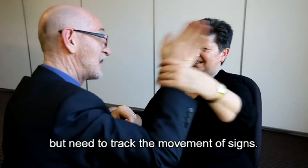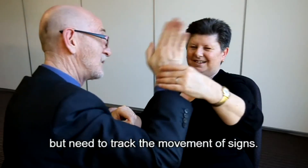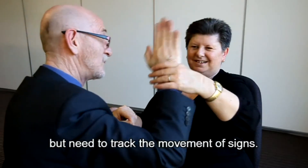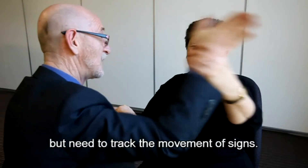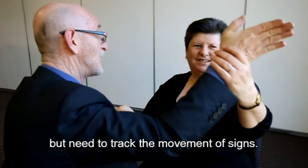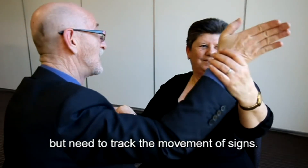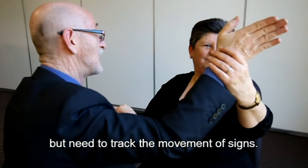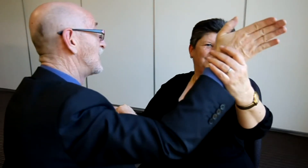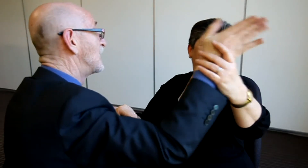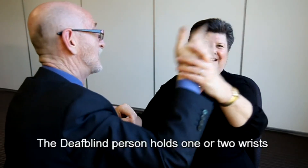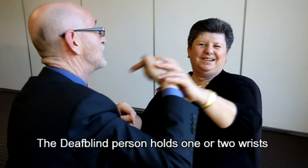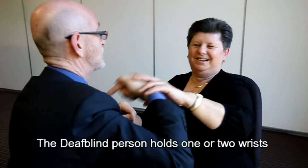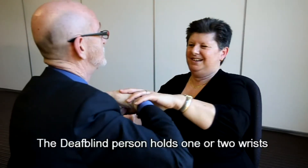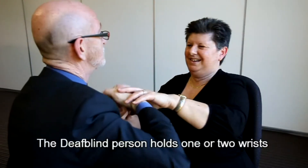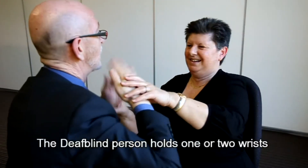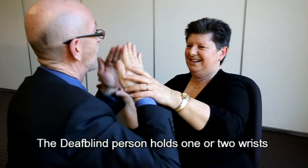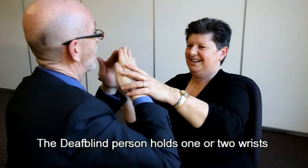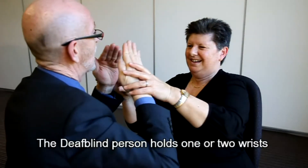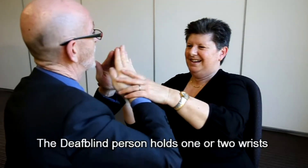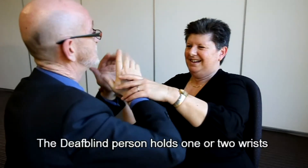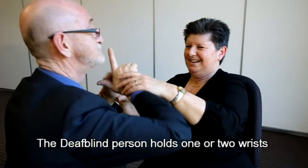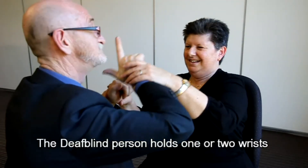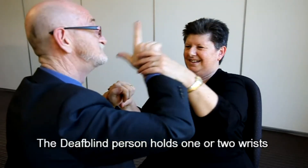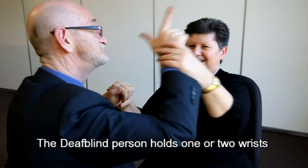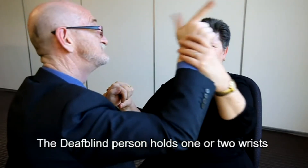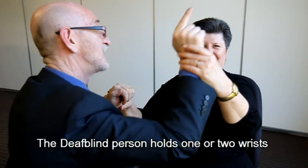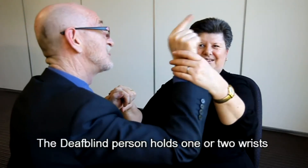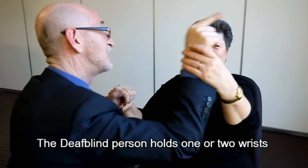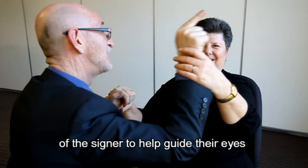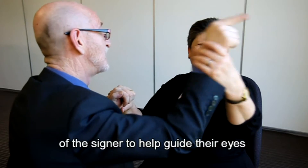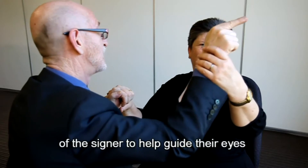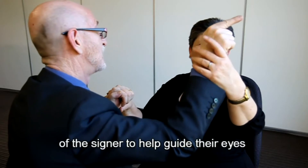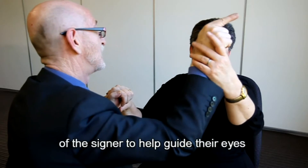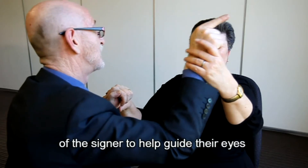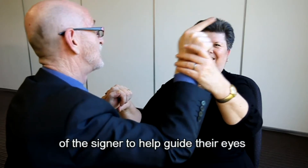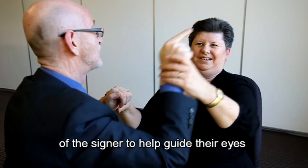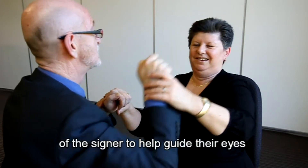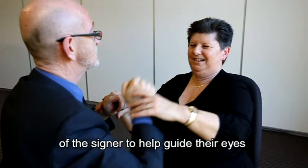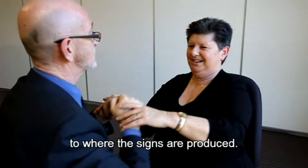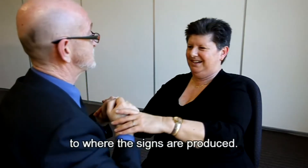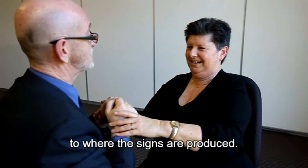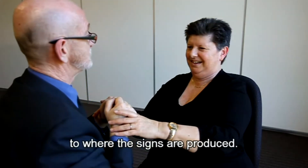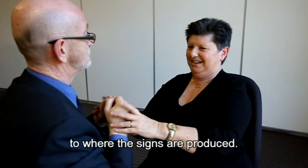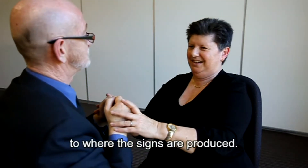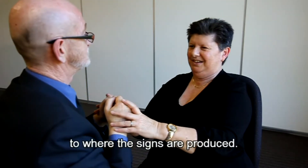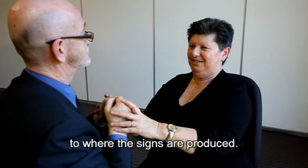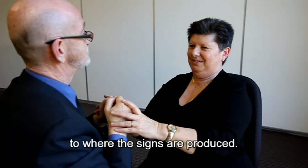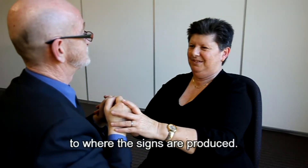of signs. The deafblind person holds one or two wrists of the signer to help guide their eyes to where the signs are